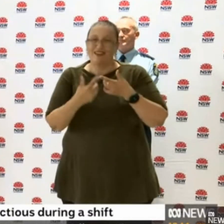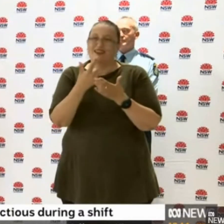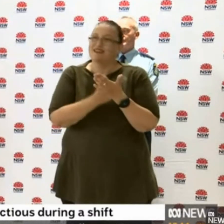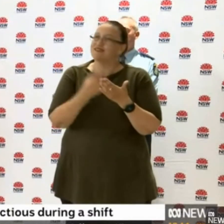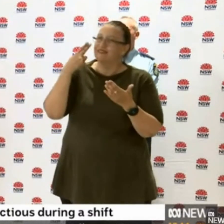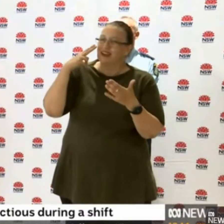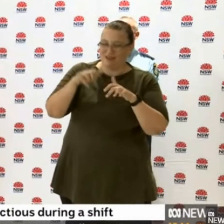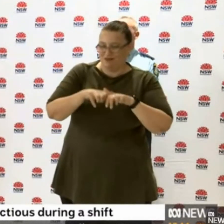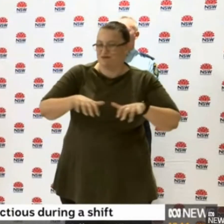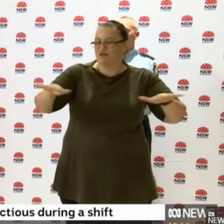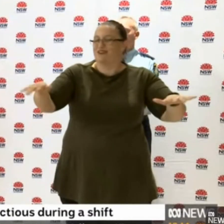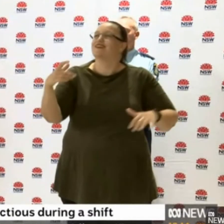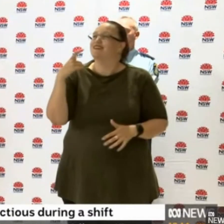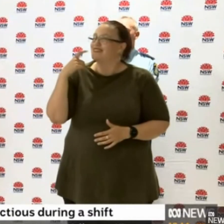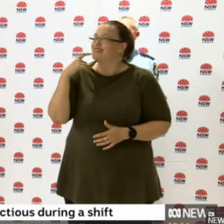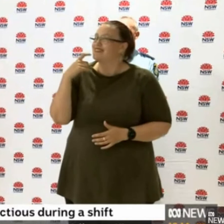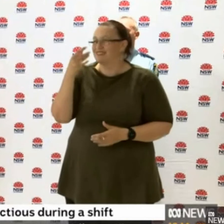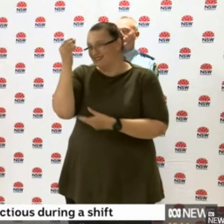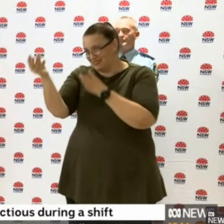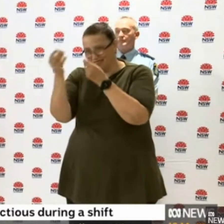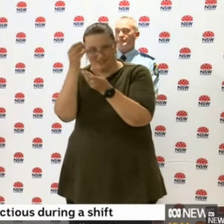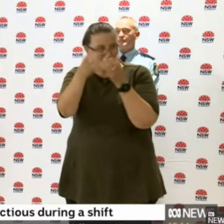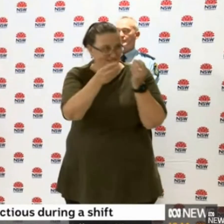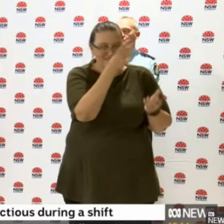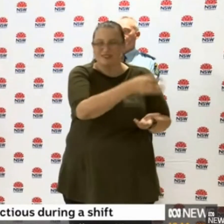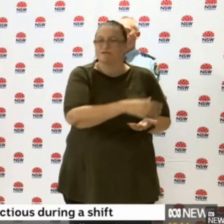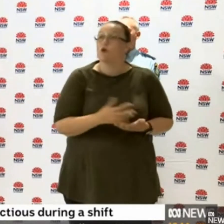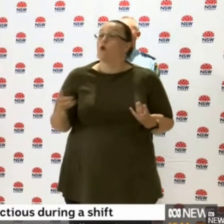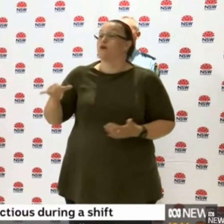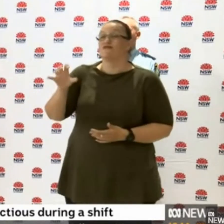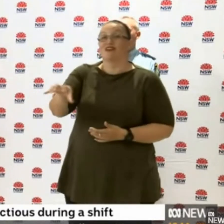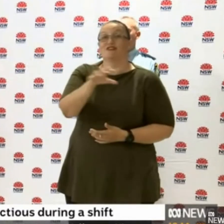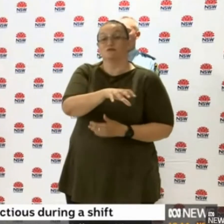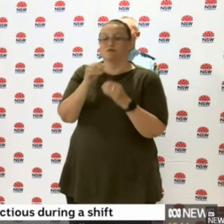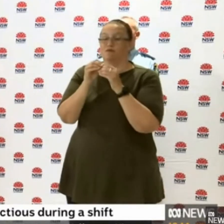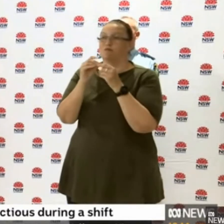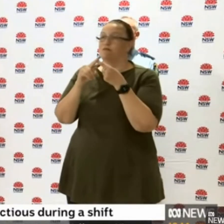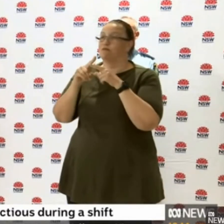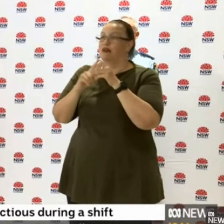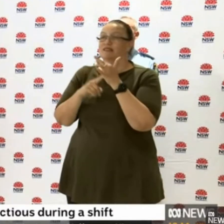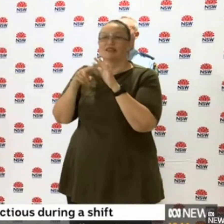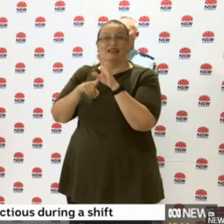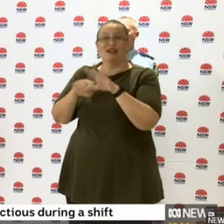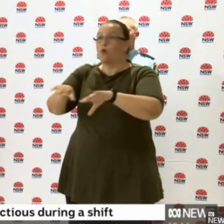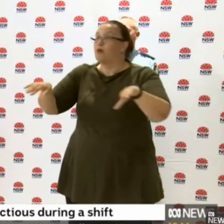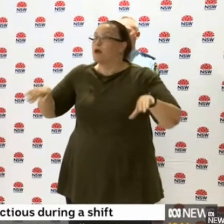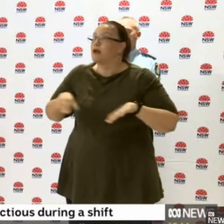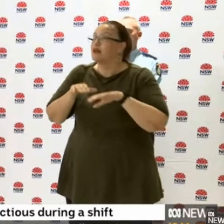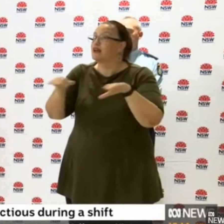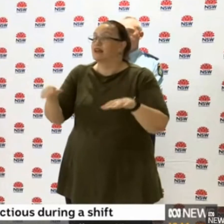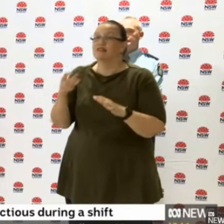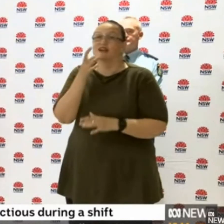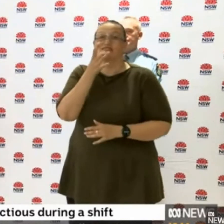helps us in our public health action. So thank you. The venues are the Bexley Aquatic Centre on Saturday